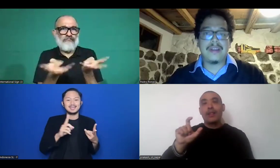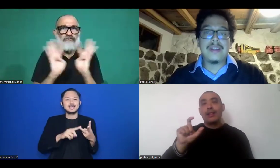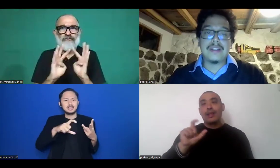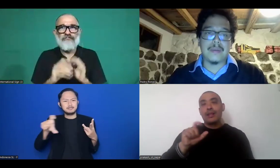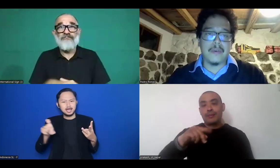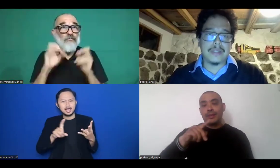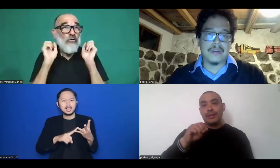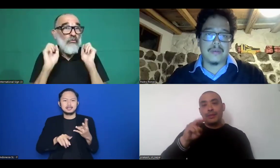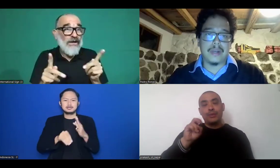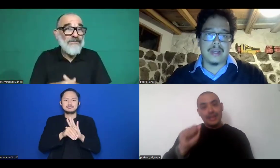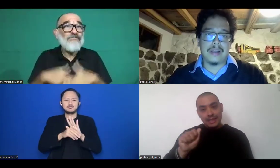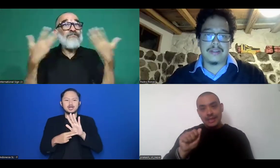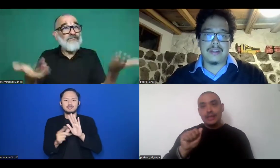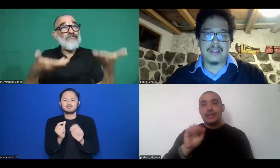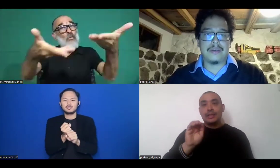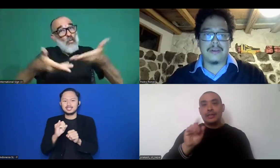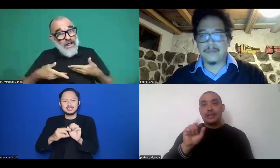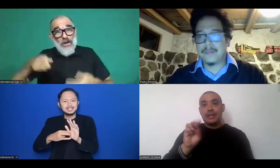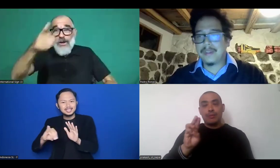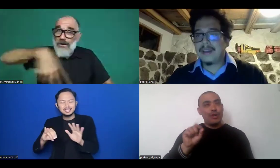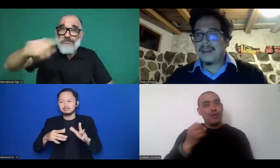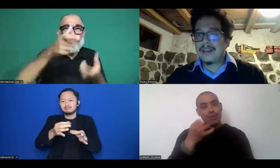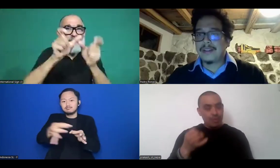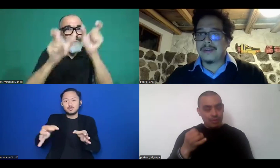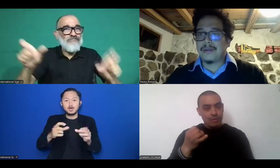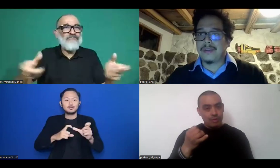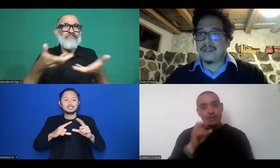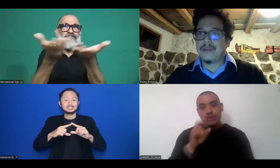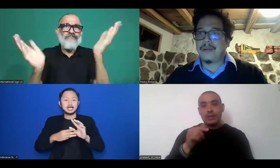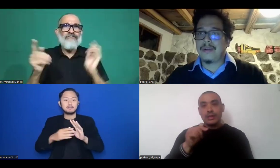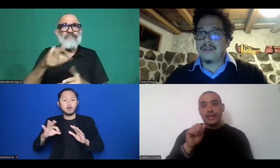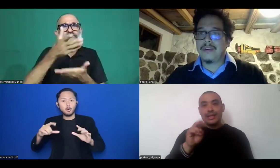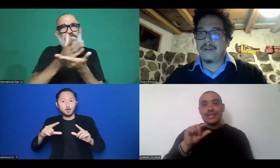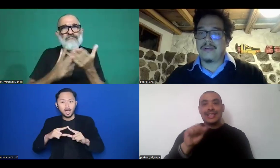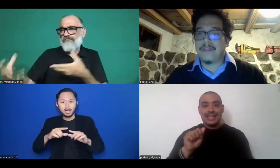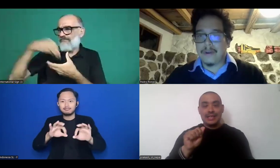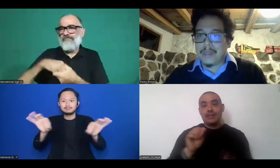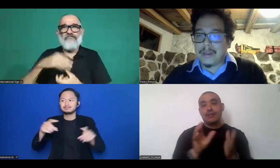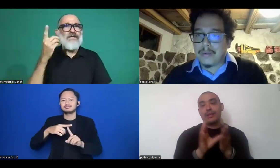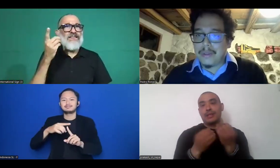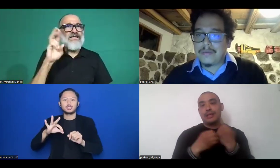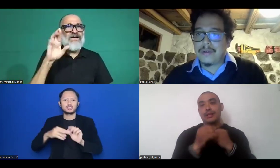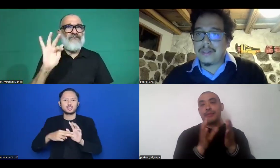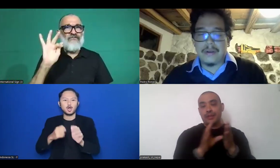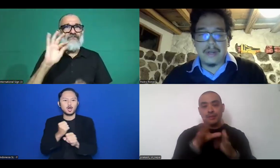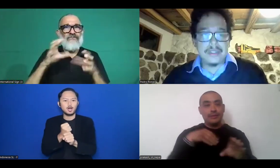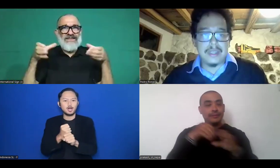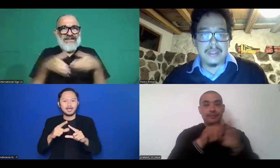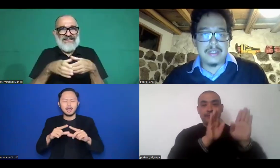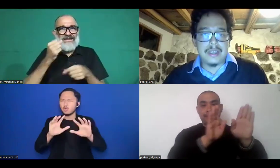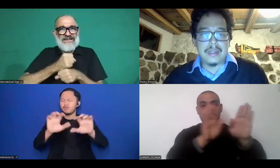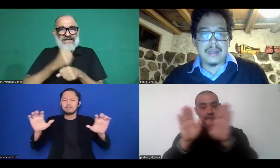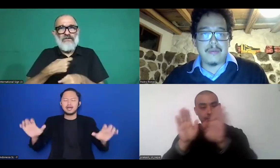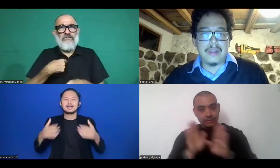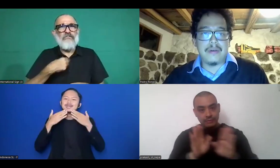Guinea, Samoa, Solomon Islands, and Tonga. So thank you all for being here with us for this learning